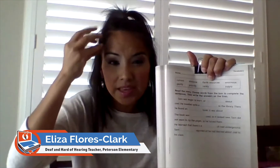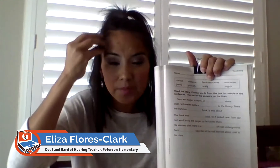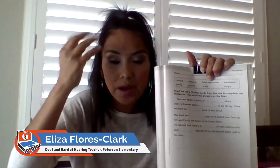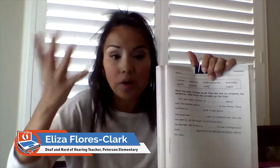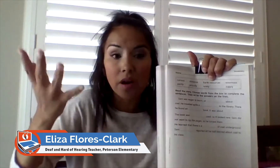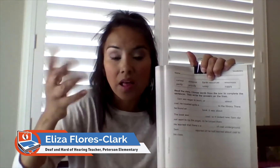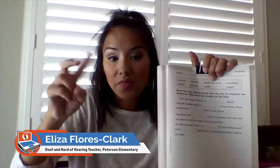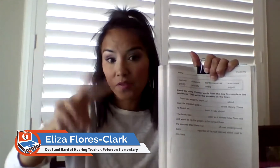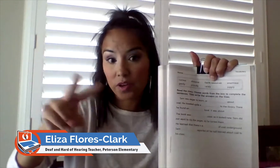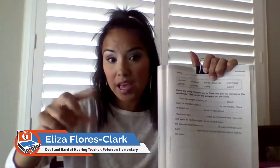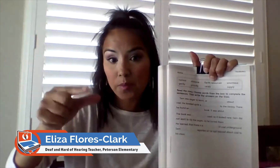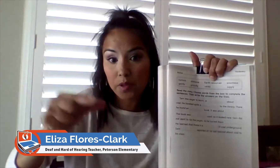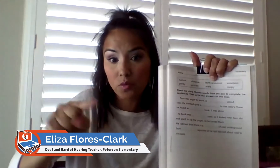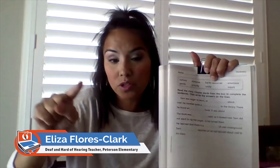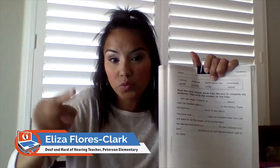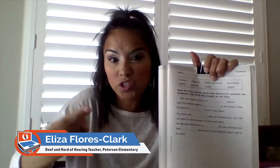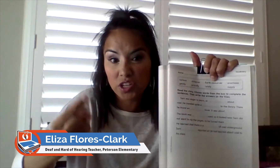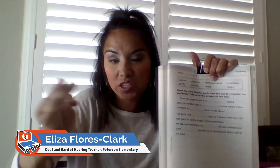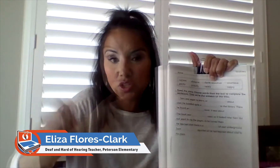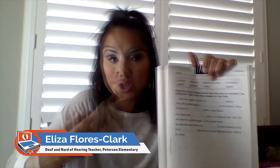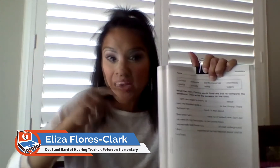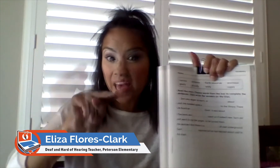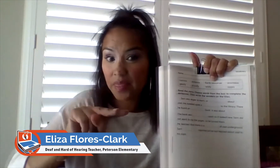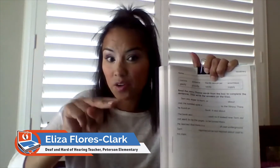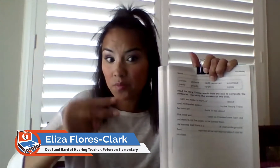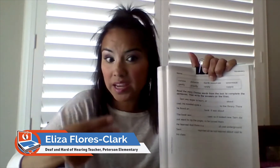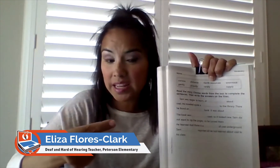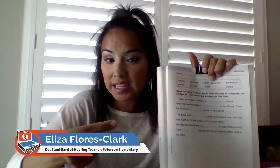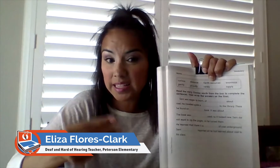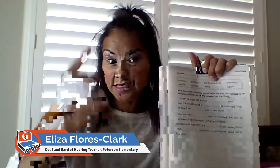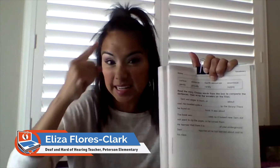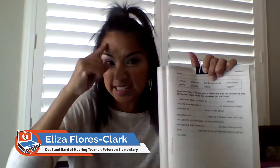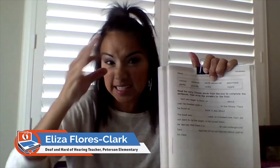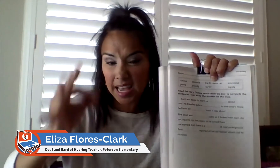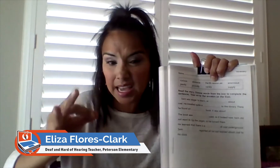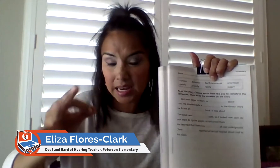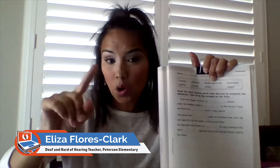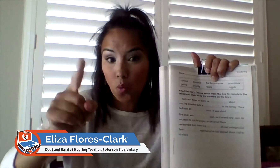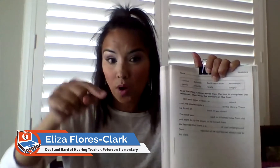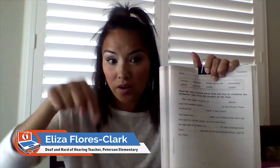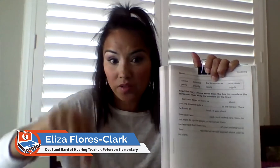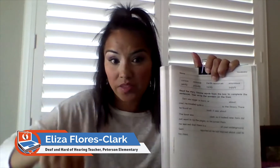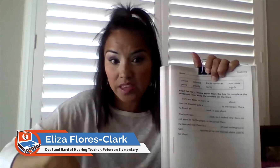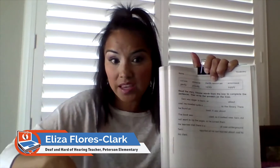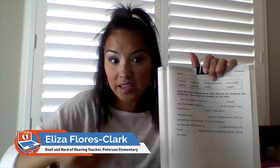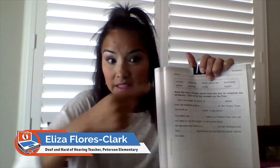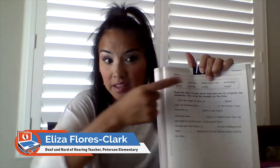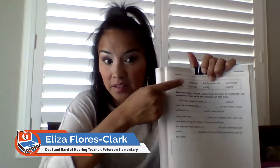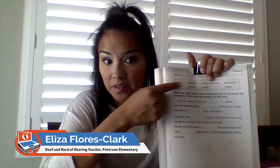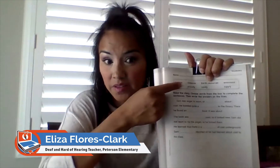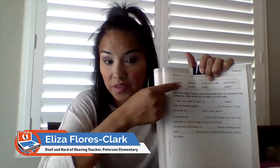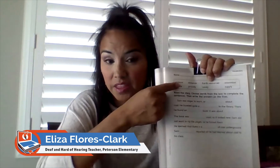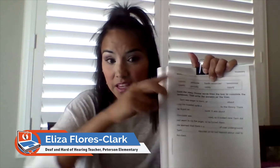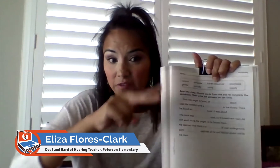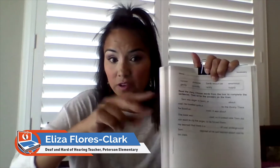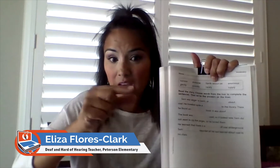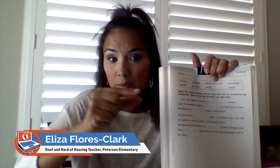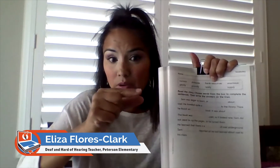about the vocabulary words we just used and their meanings, and decide where these vocabulary